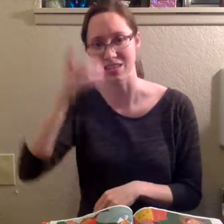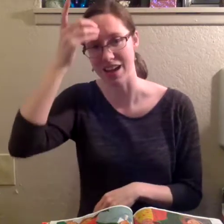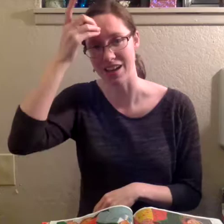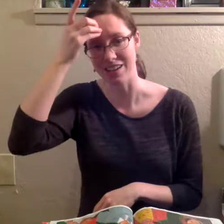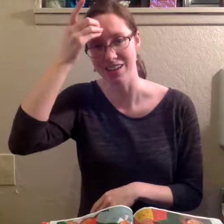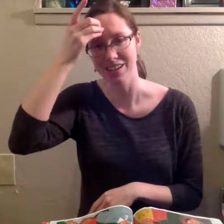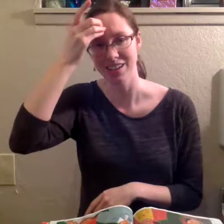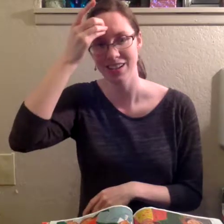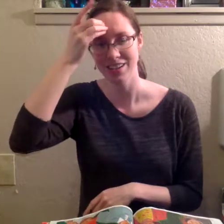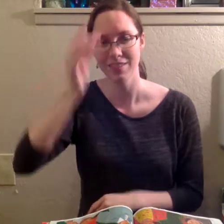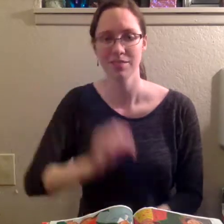Dad."